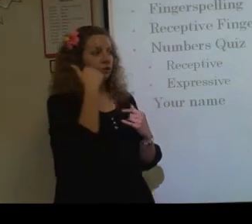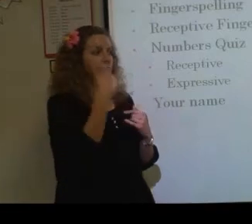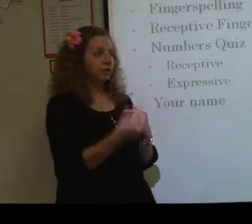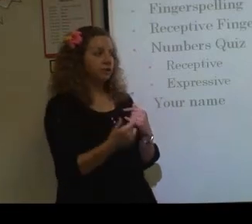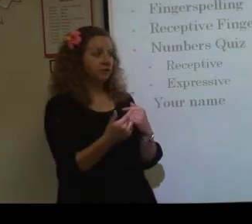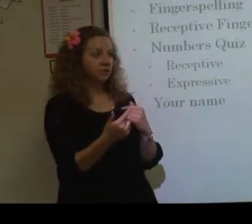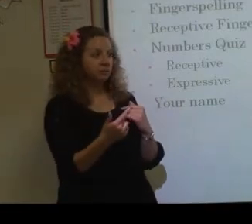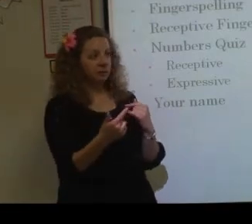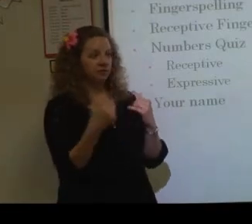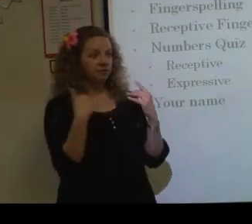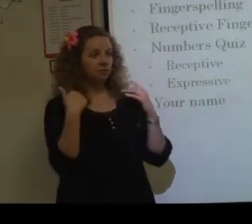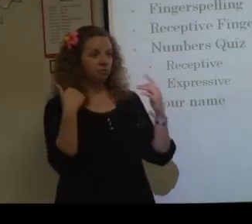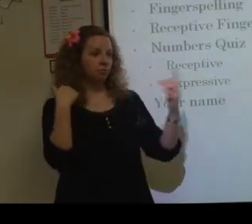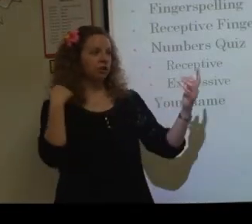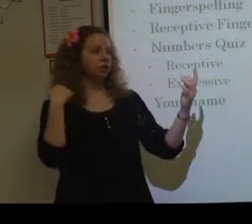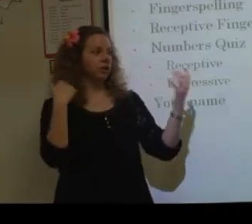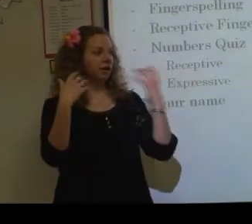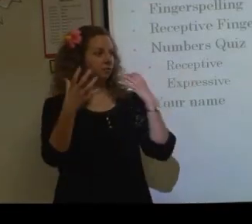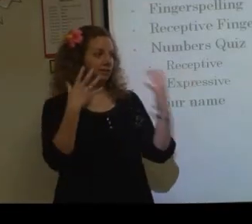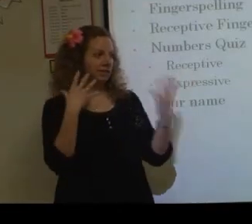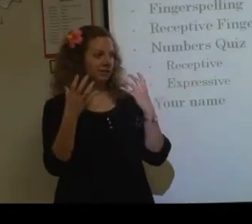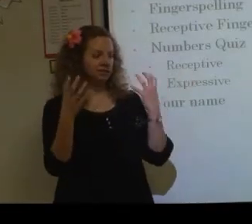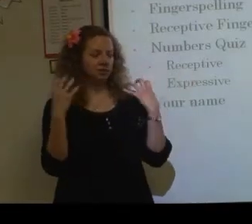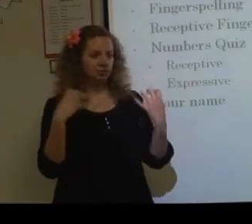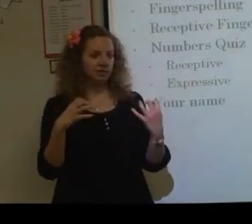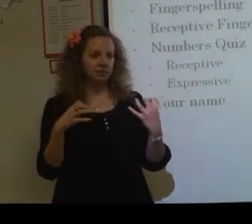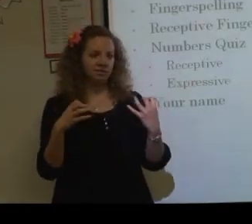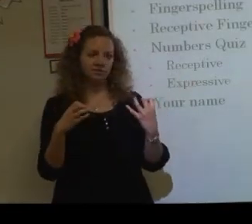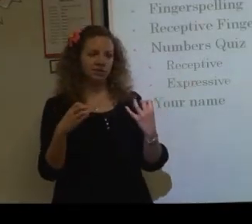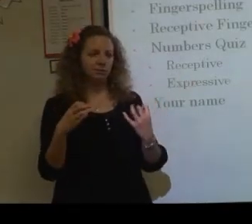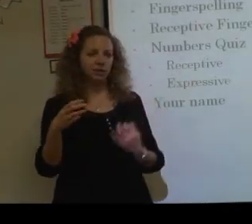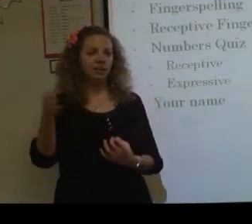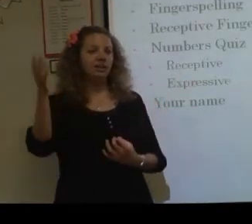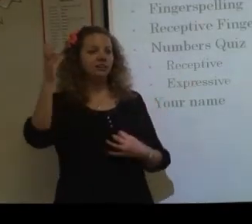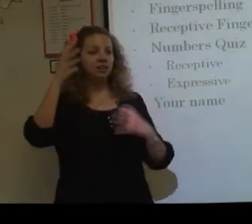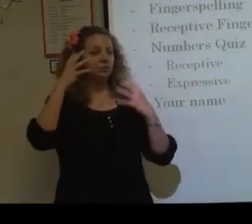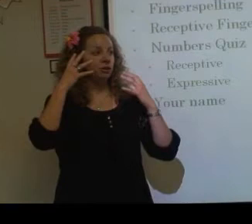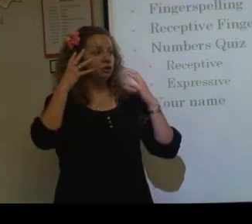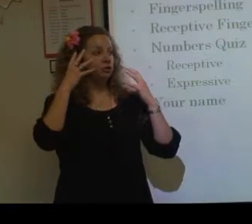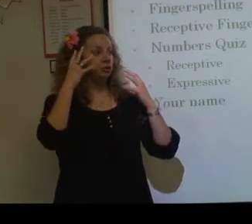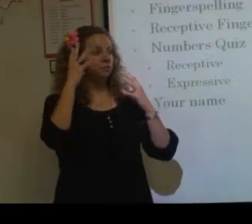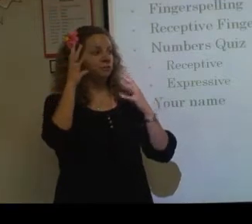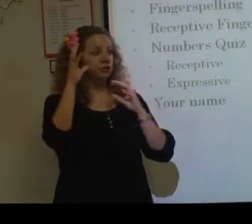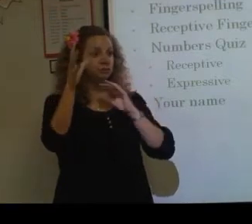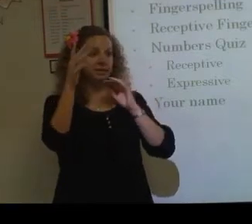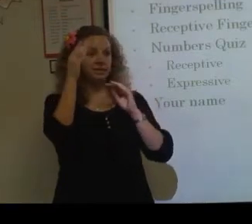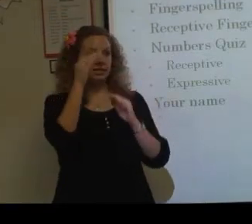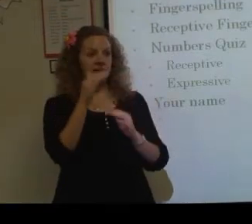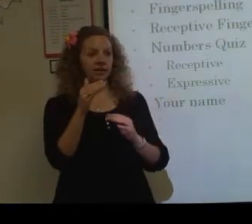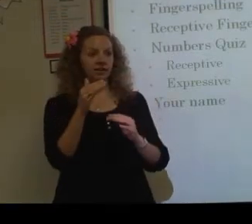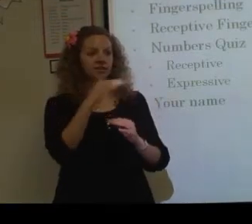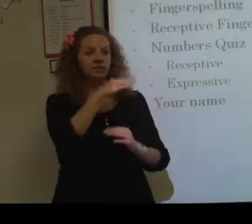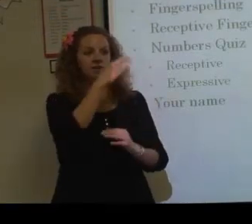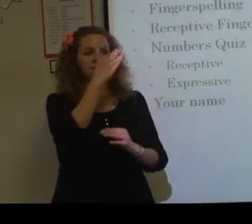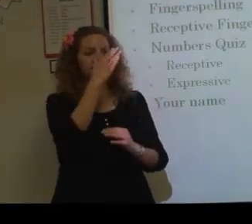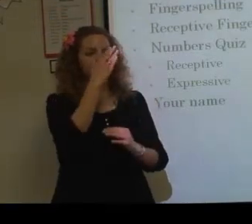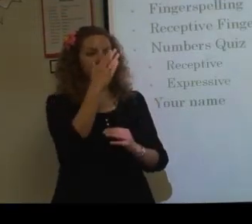you're reading finger spelling, when you're like receiving, it's called receptive finger spelling, then you want to just be saying the